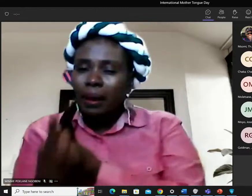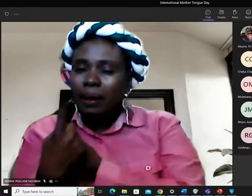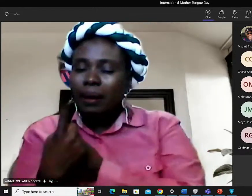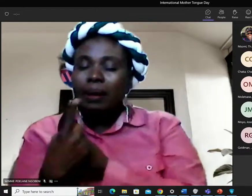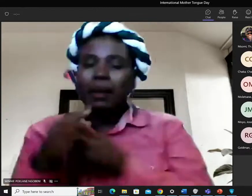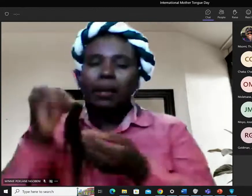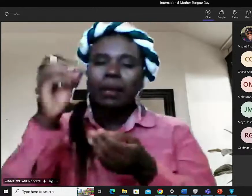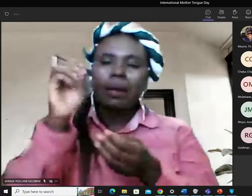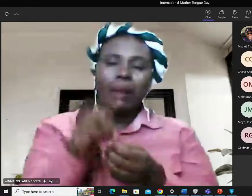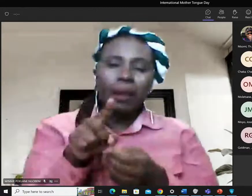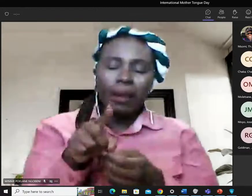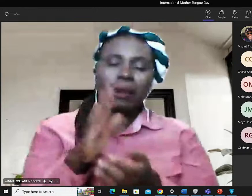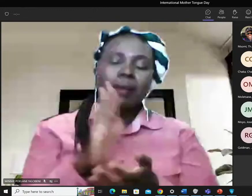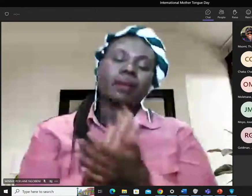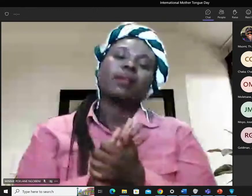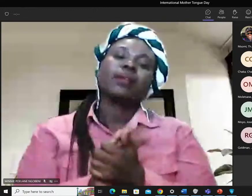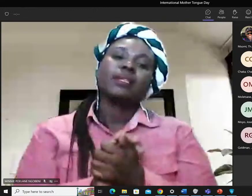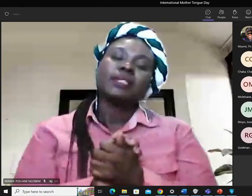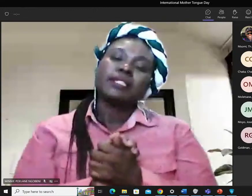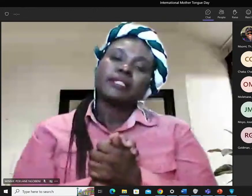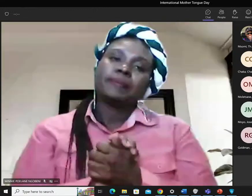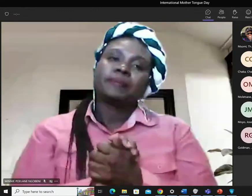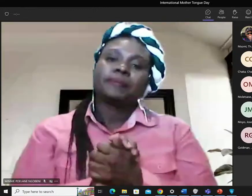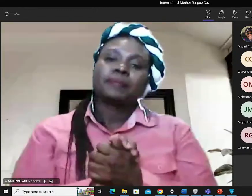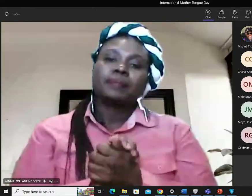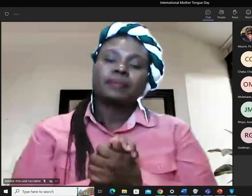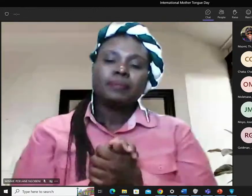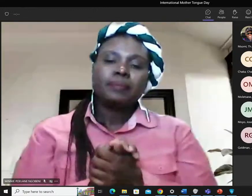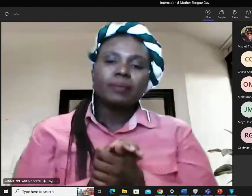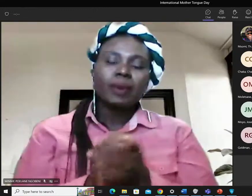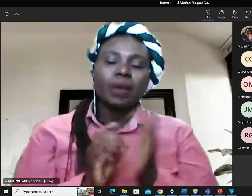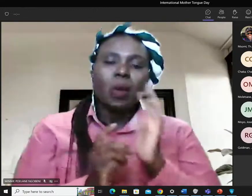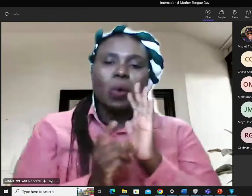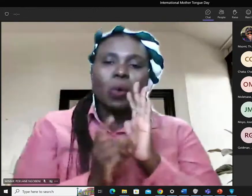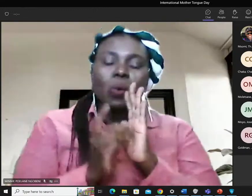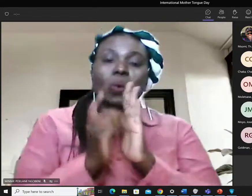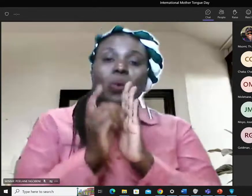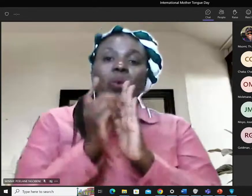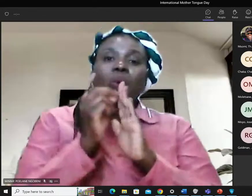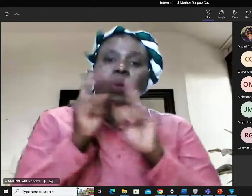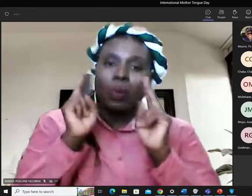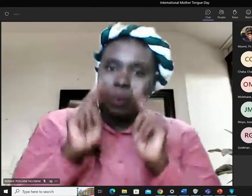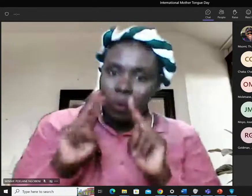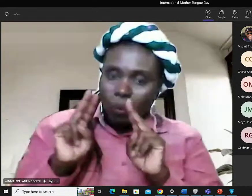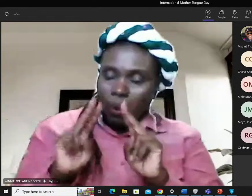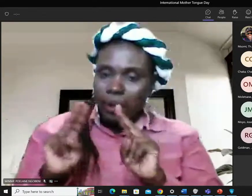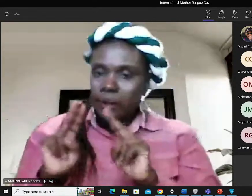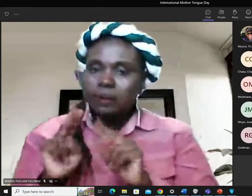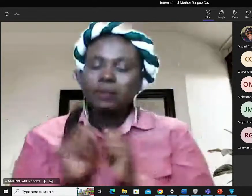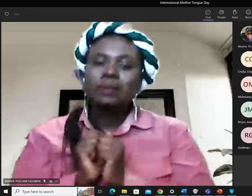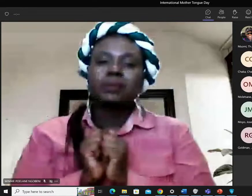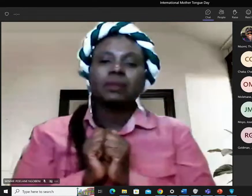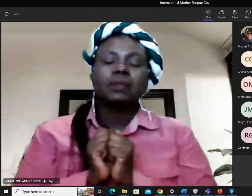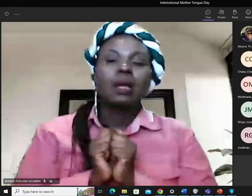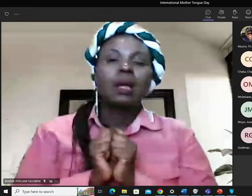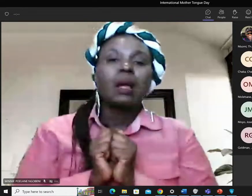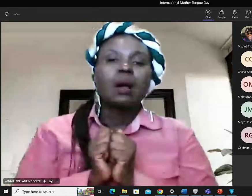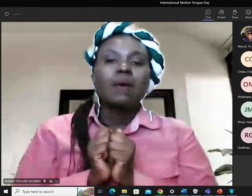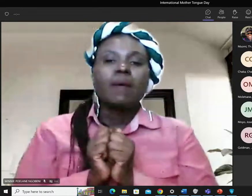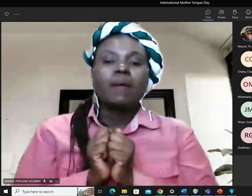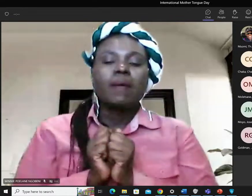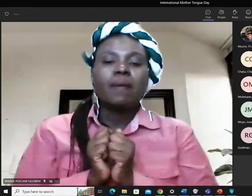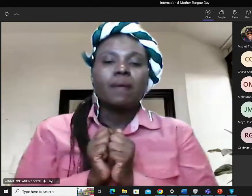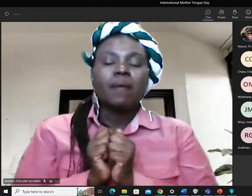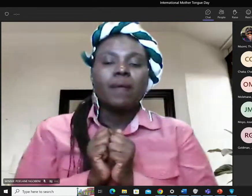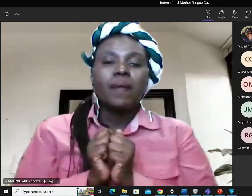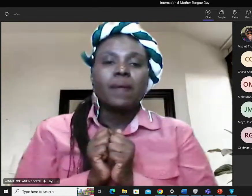implemented right away. Let us seek growth, attend workshops, and try to actually bring in